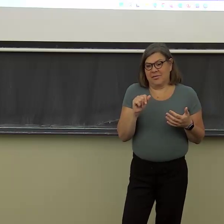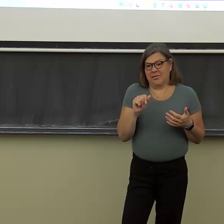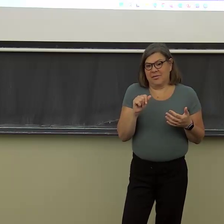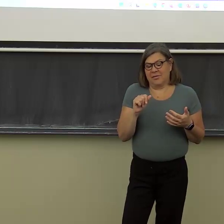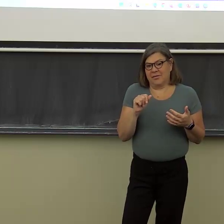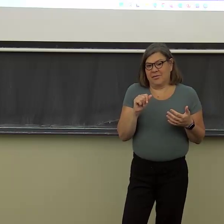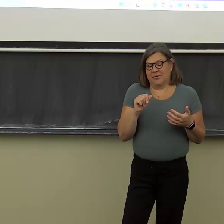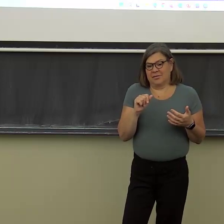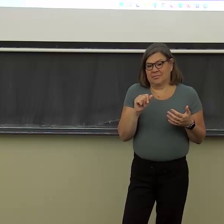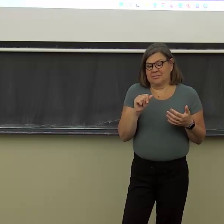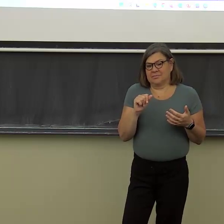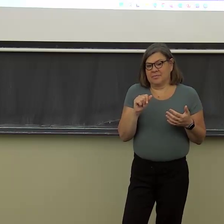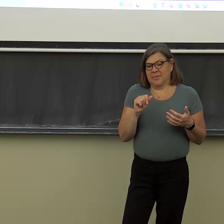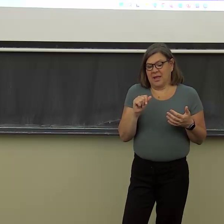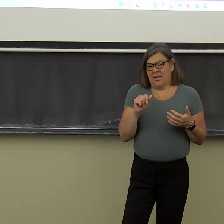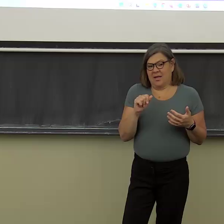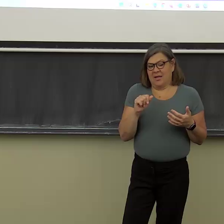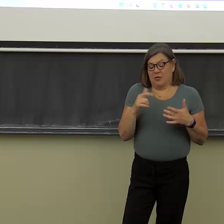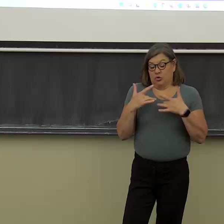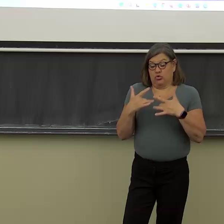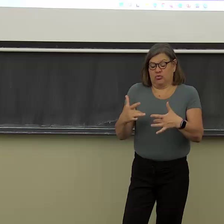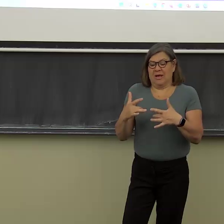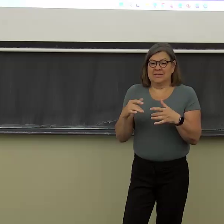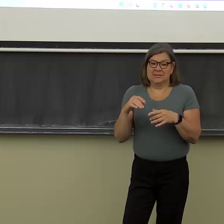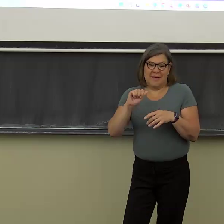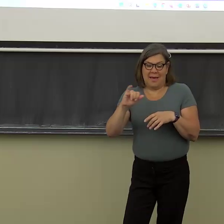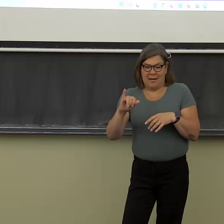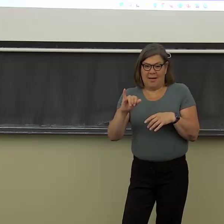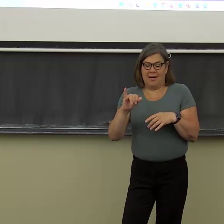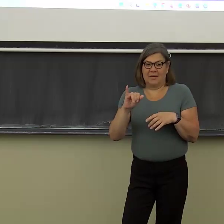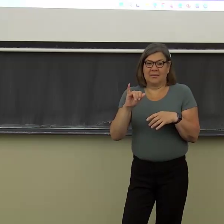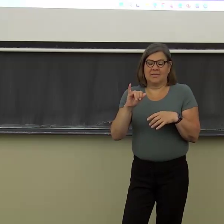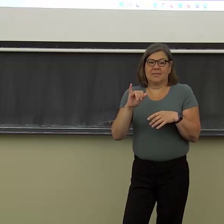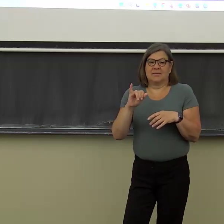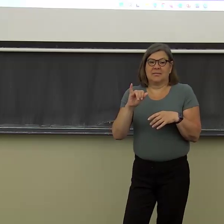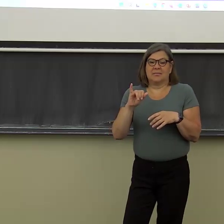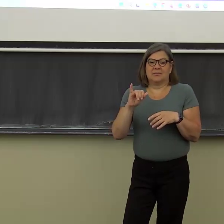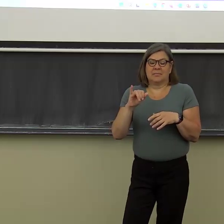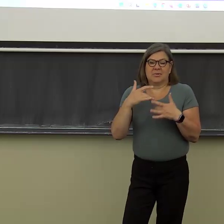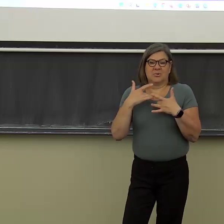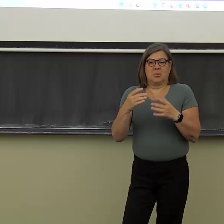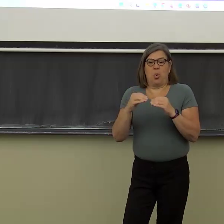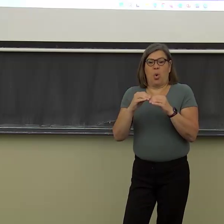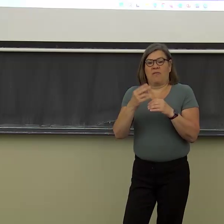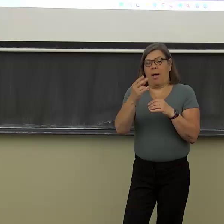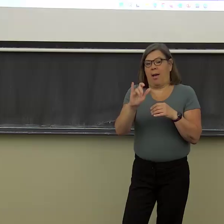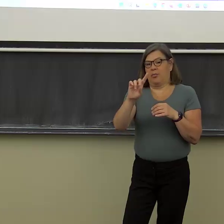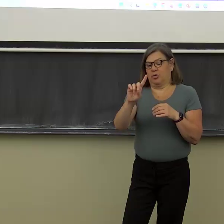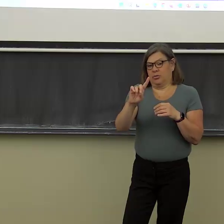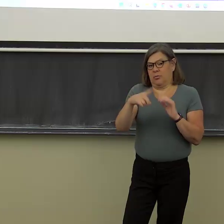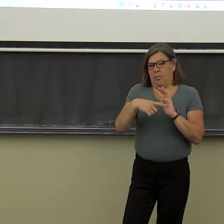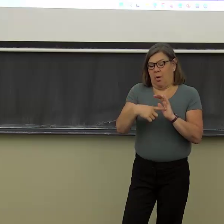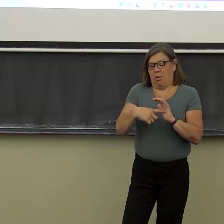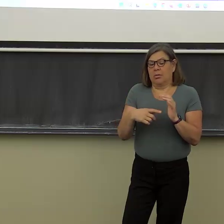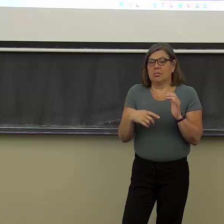in the trends within AI itself is that we're going back to more of a hybrid model,